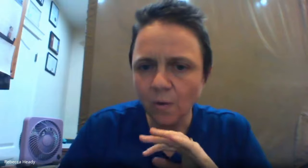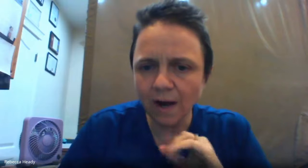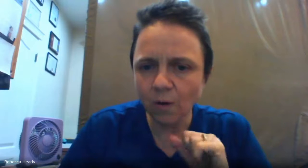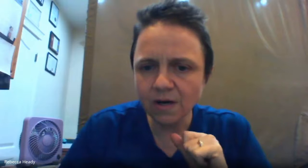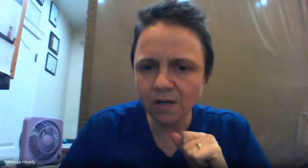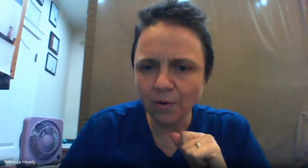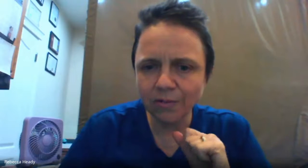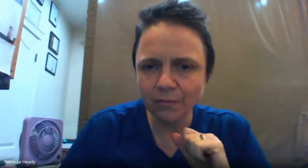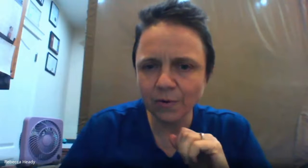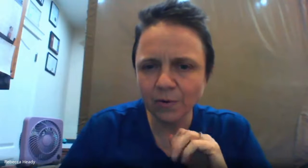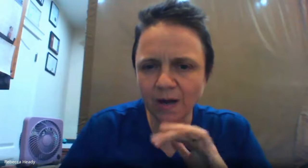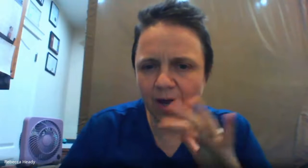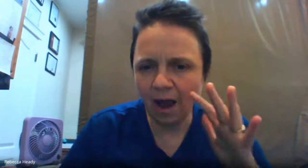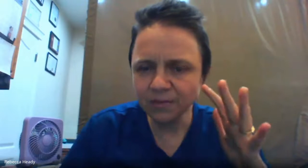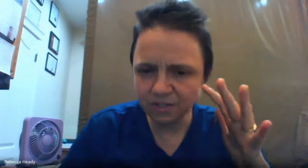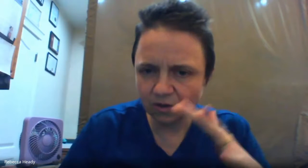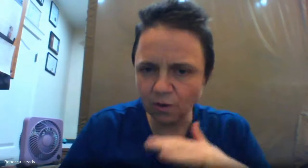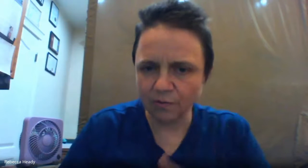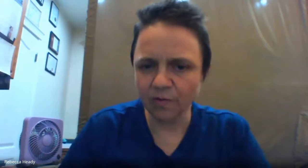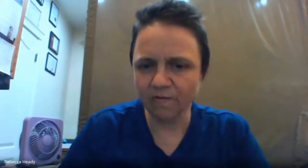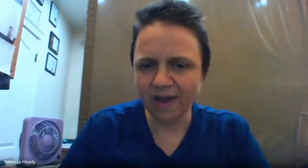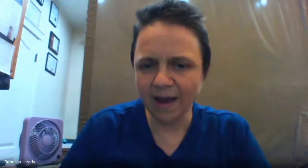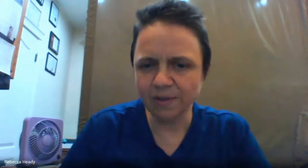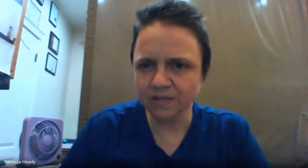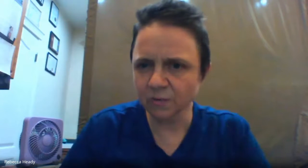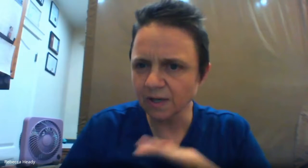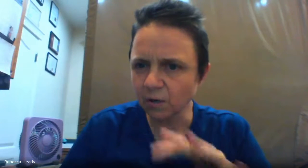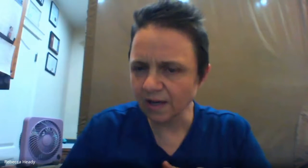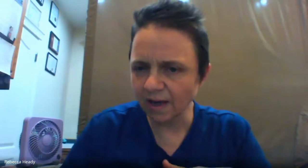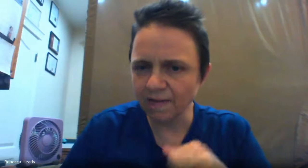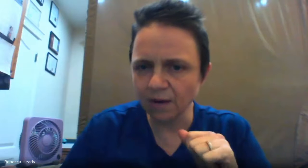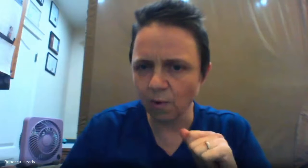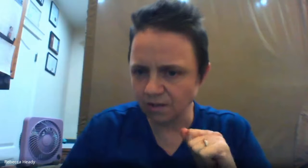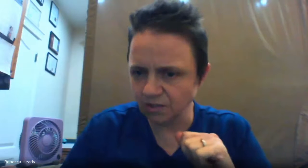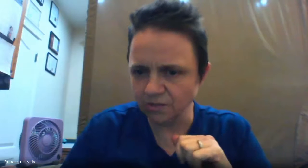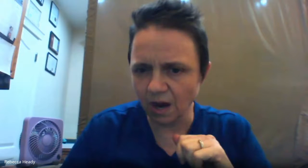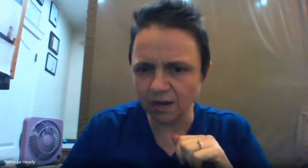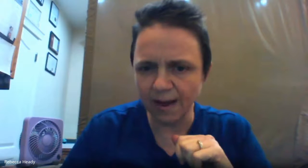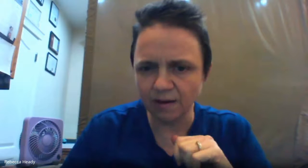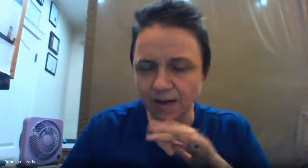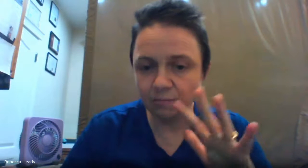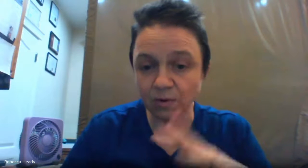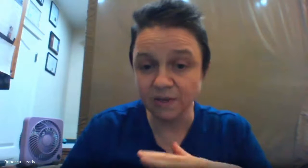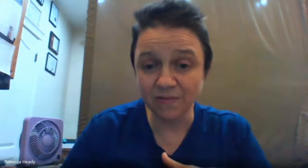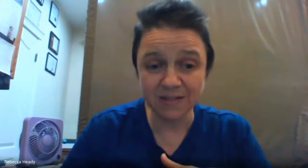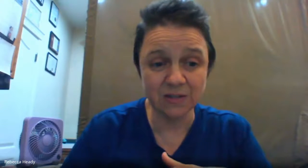So I wanted to go through, I'm just going to go through the vocab list really quick. And then I want to talk about, and some of these you